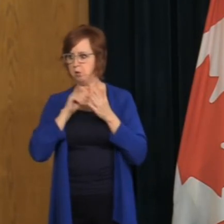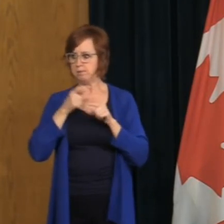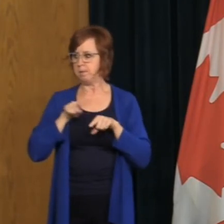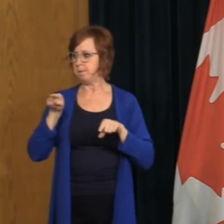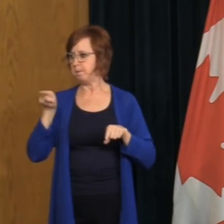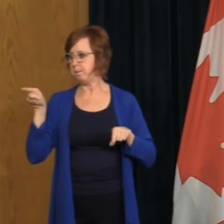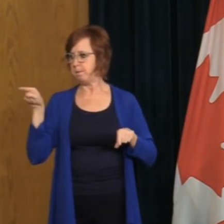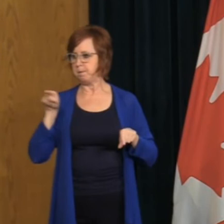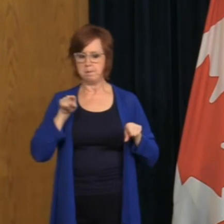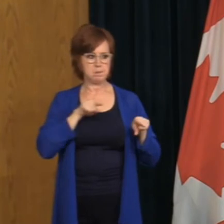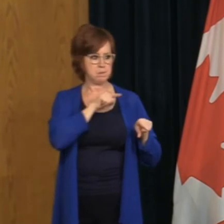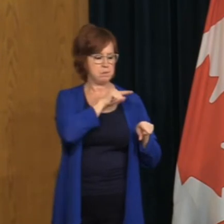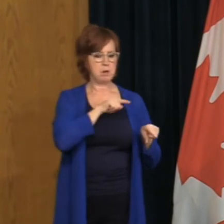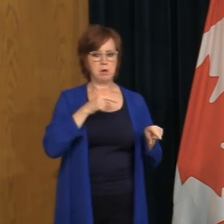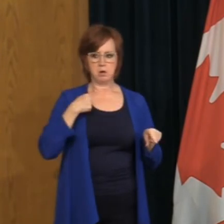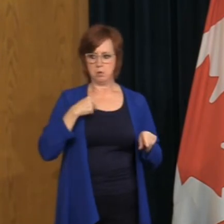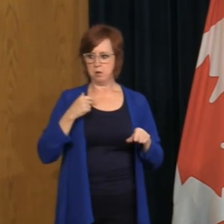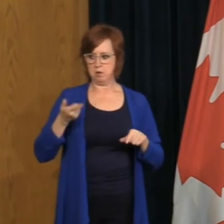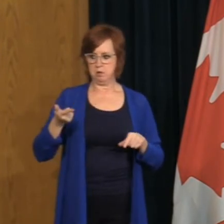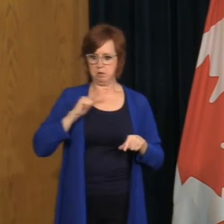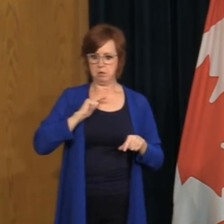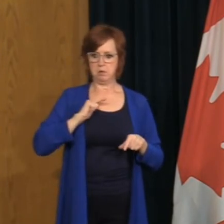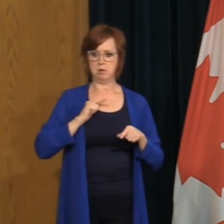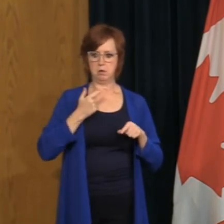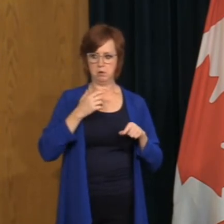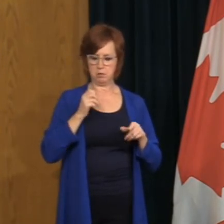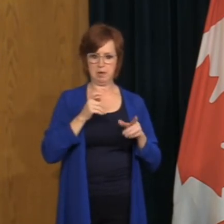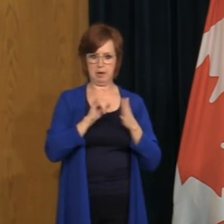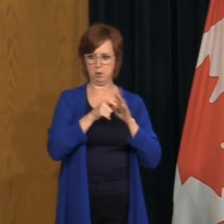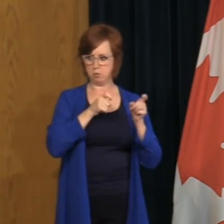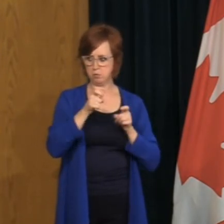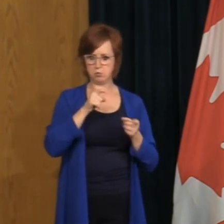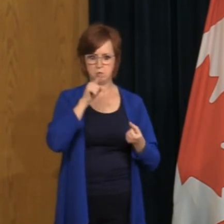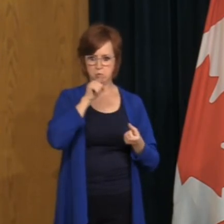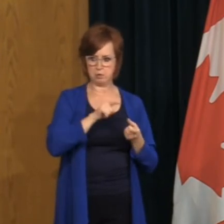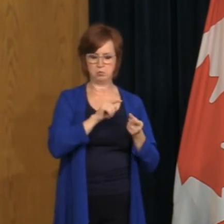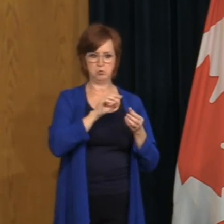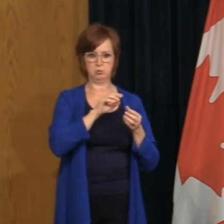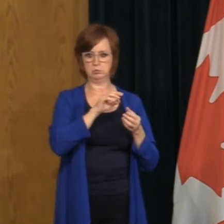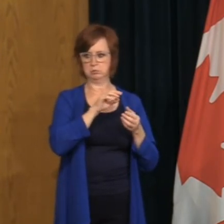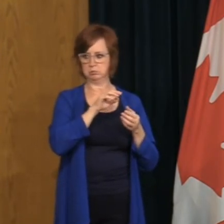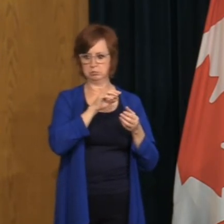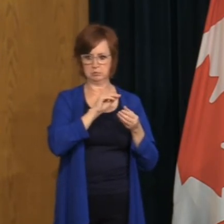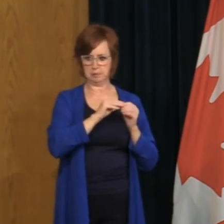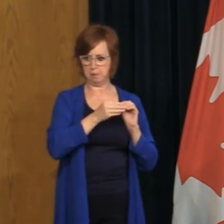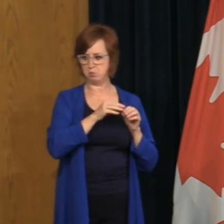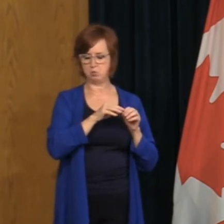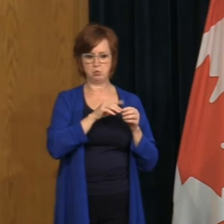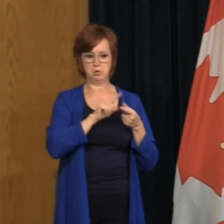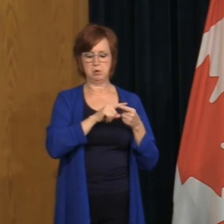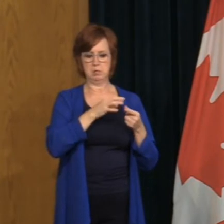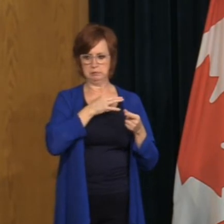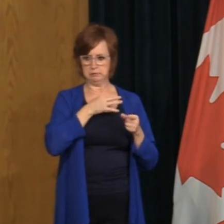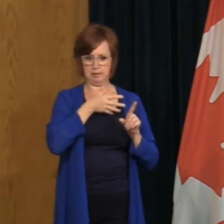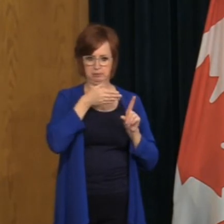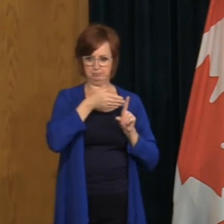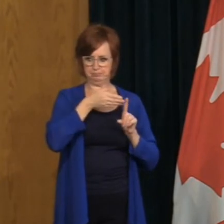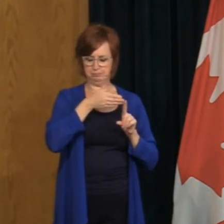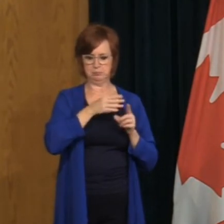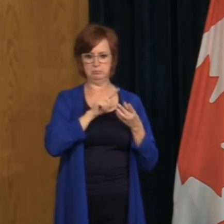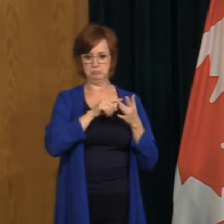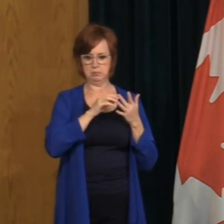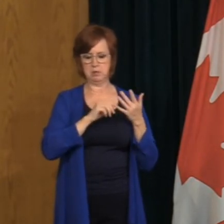that there does need to be some pandemic funding that flows from the federal government to the provinces for various